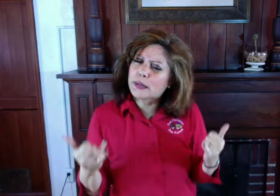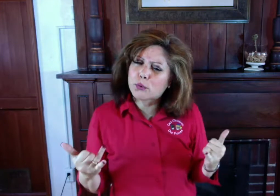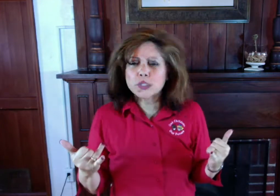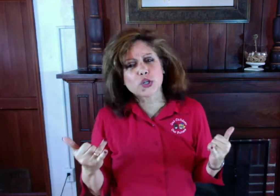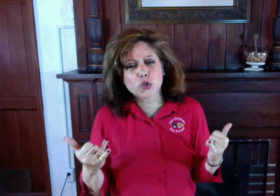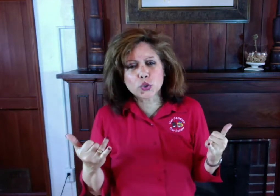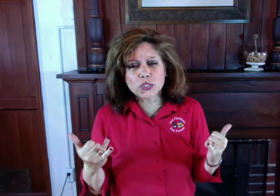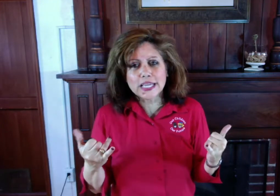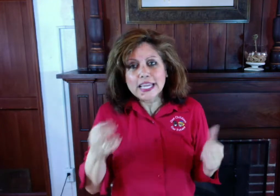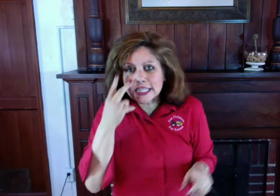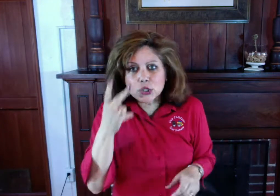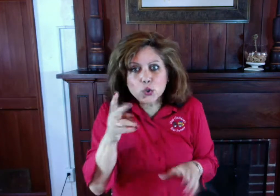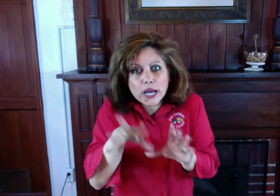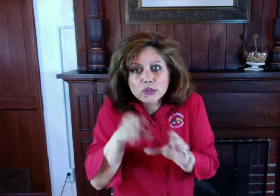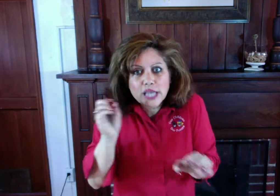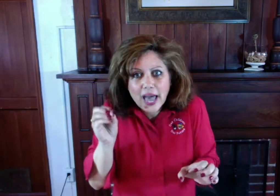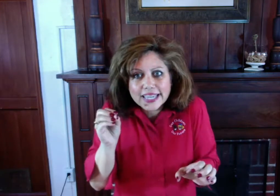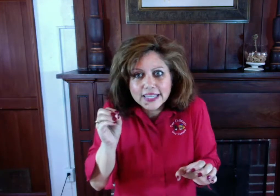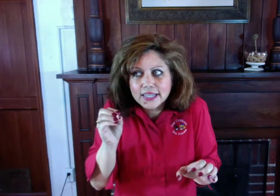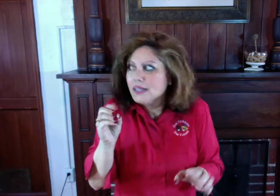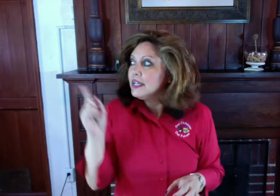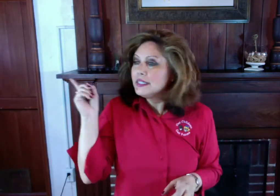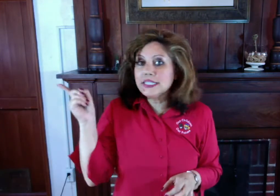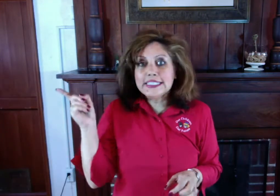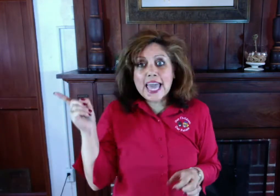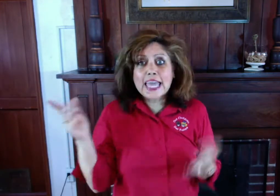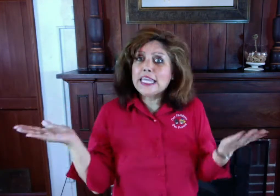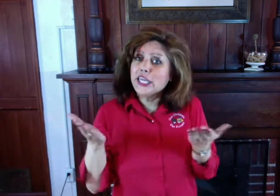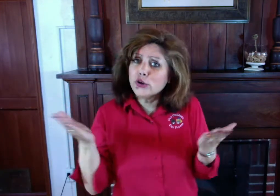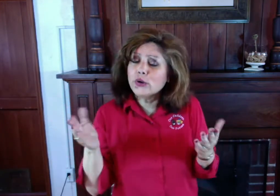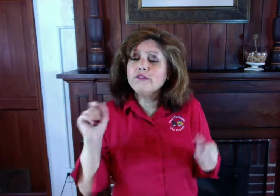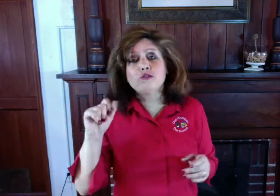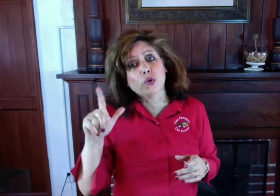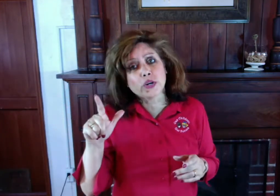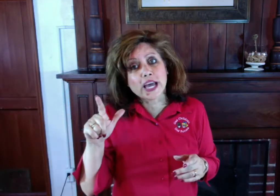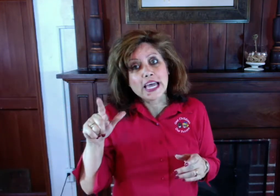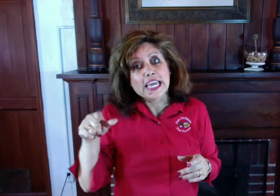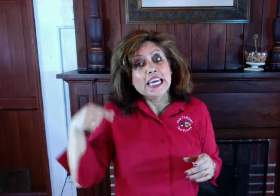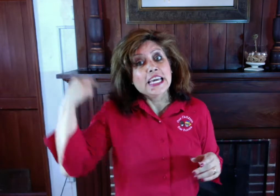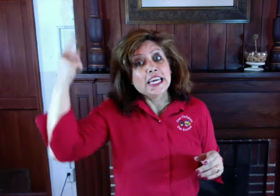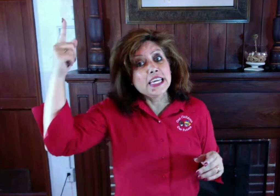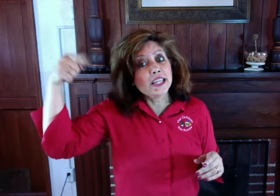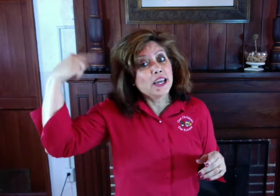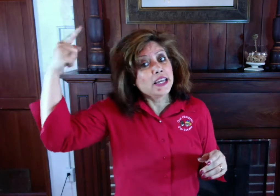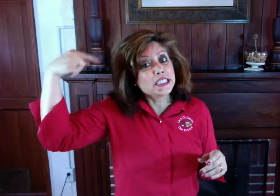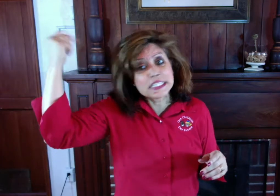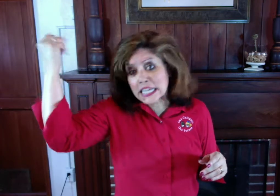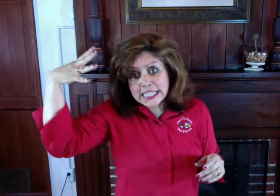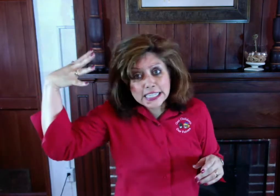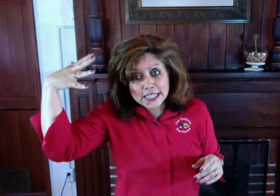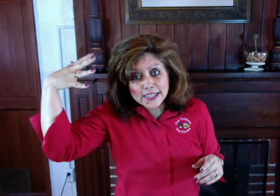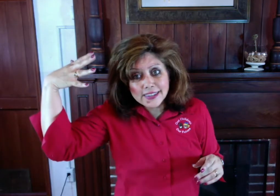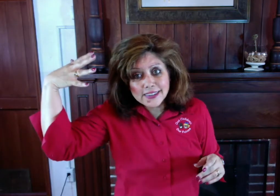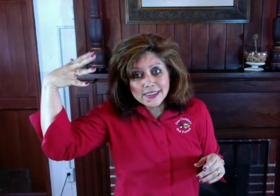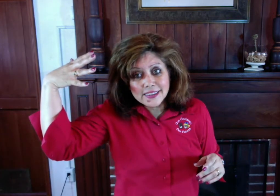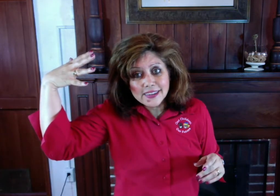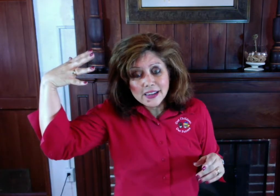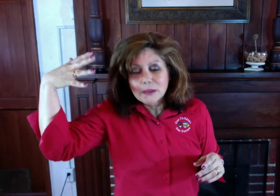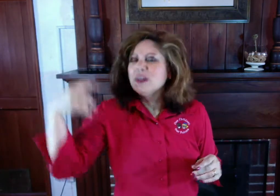boys and girls? Let's look outside. Today, here in Florida, it's sunny. But it's